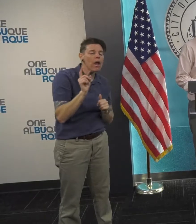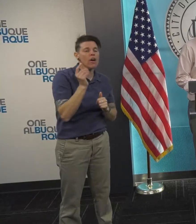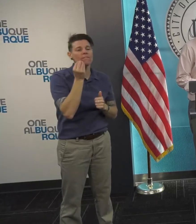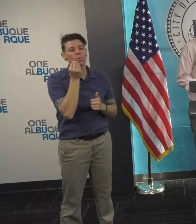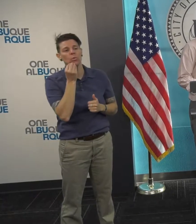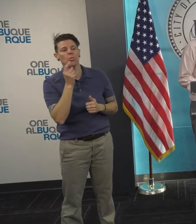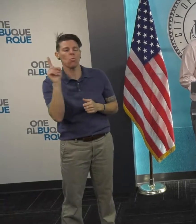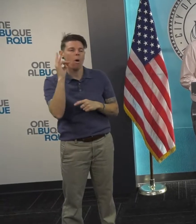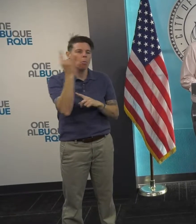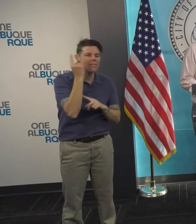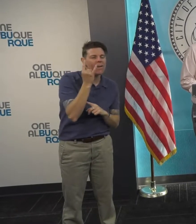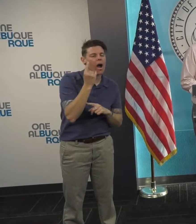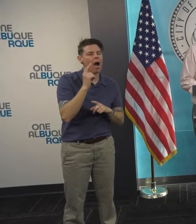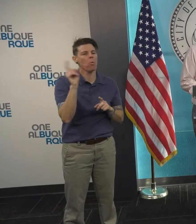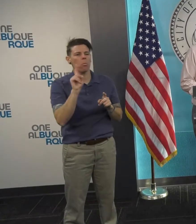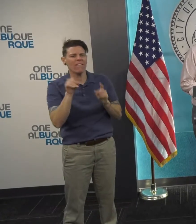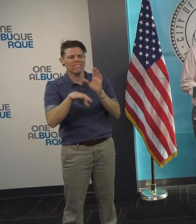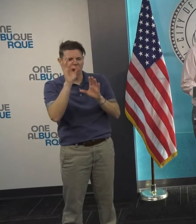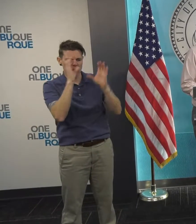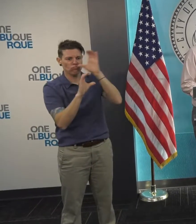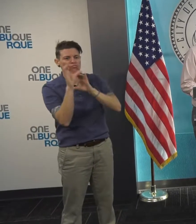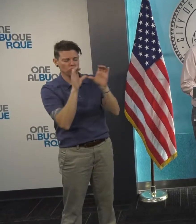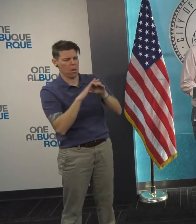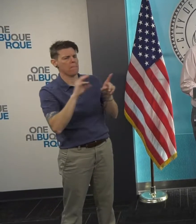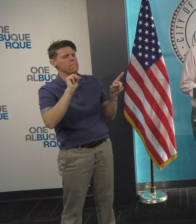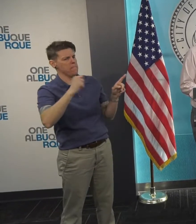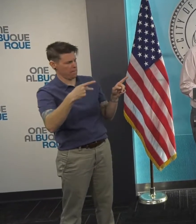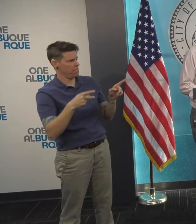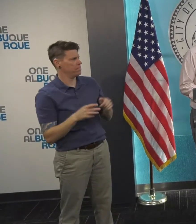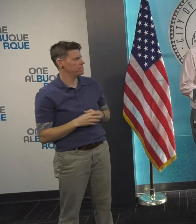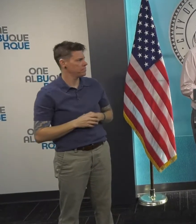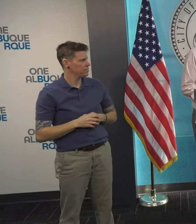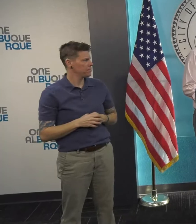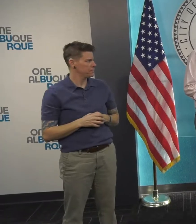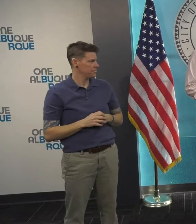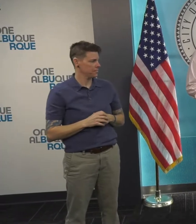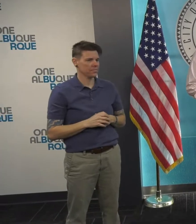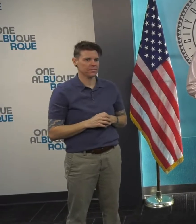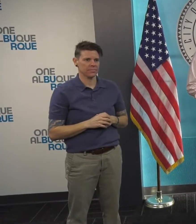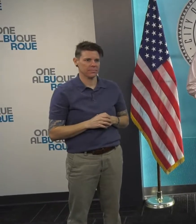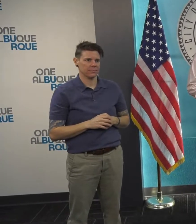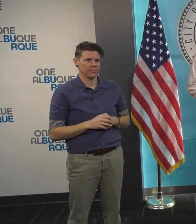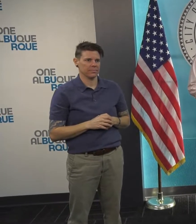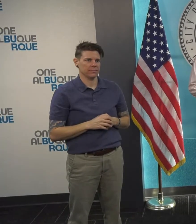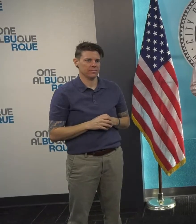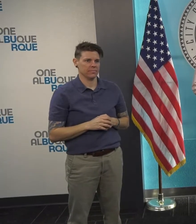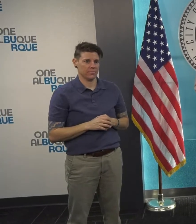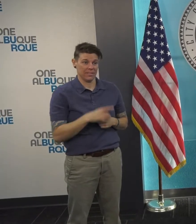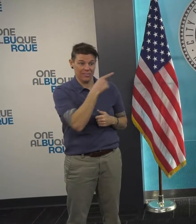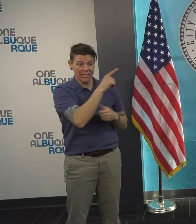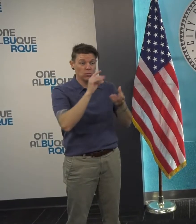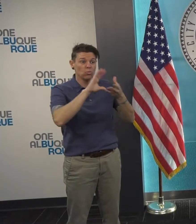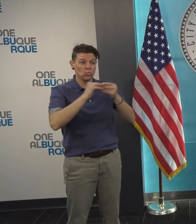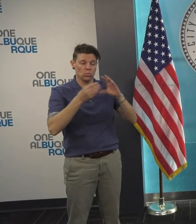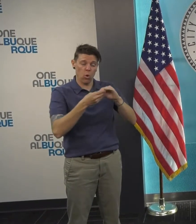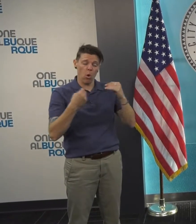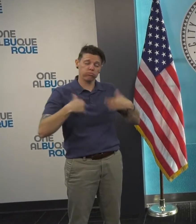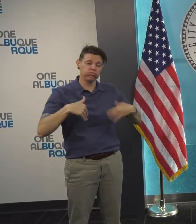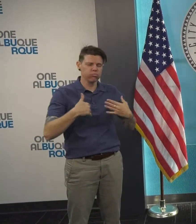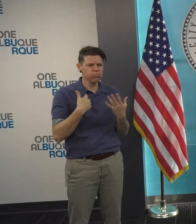forth. Now, also I want to mention that part of the stories that we're sharing, and we're going to share this one today as